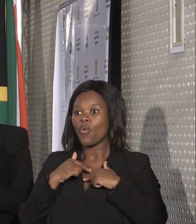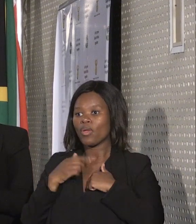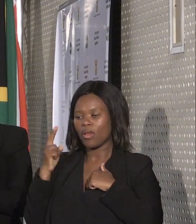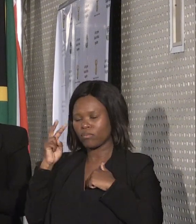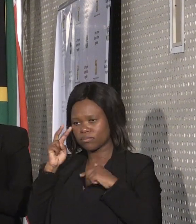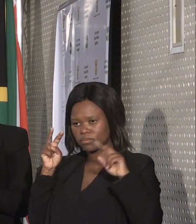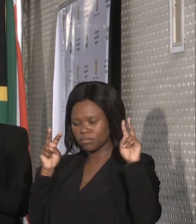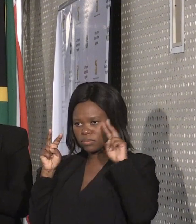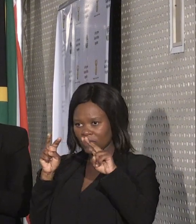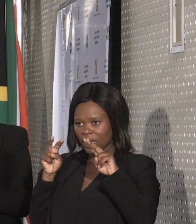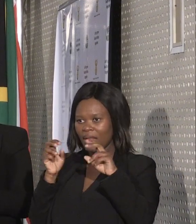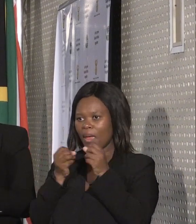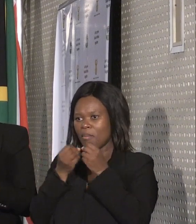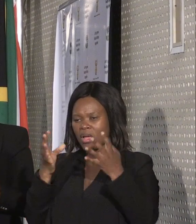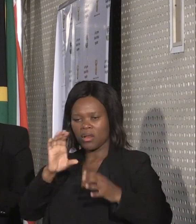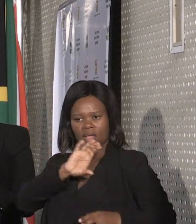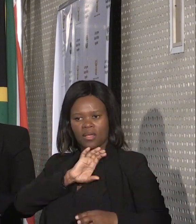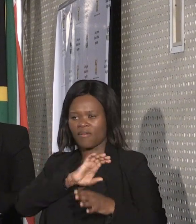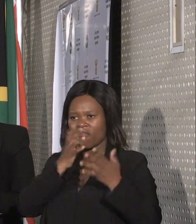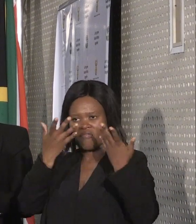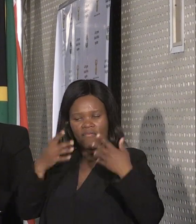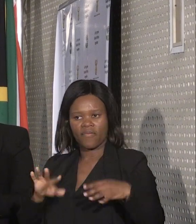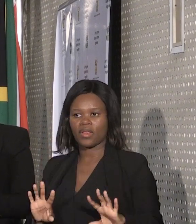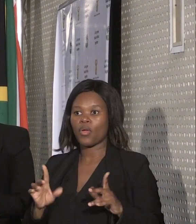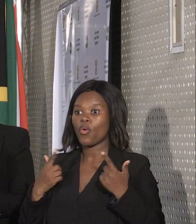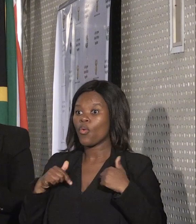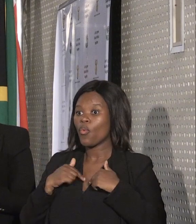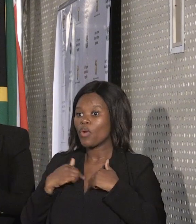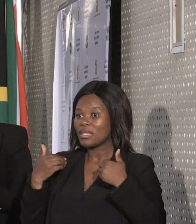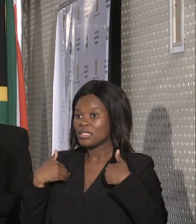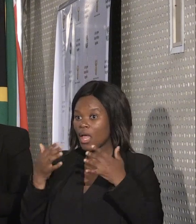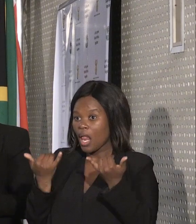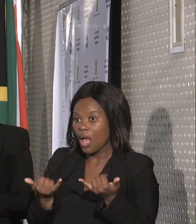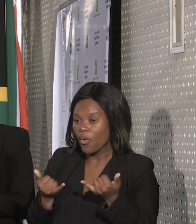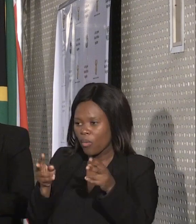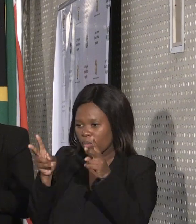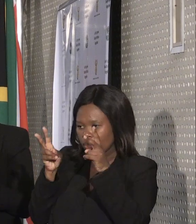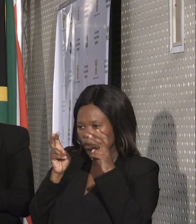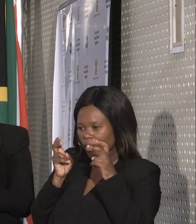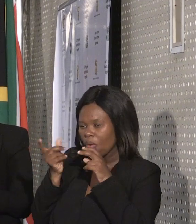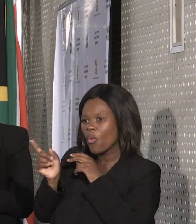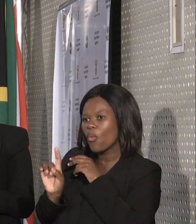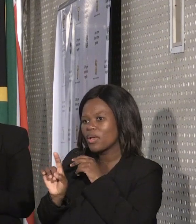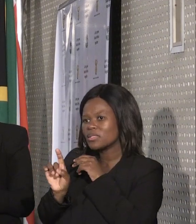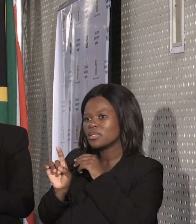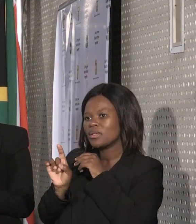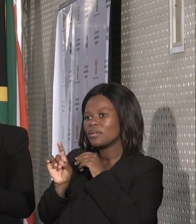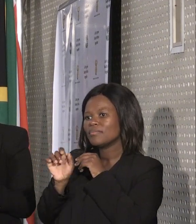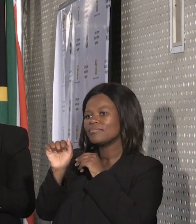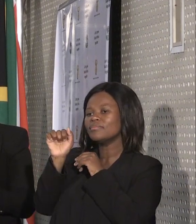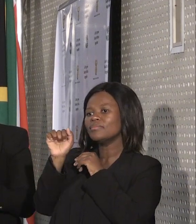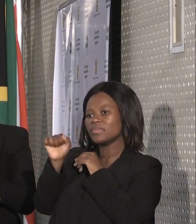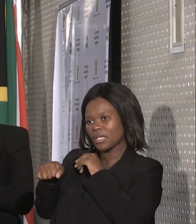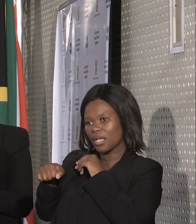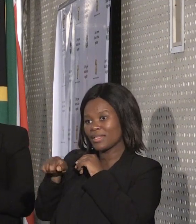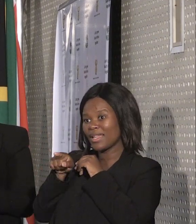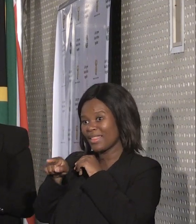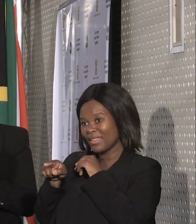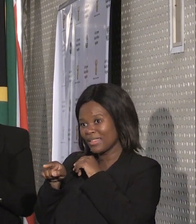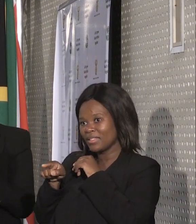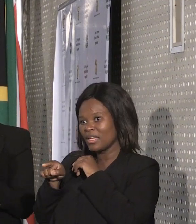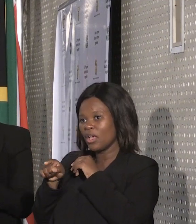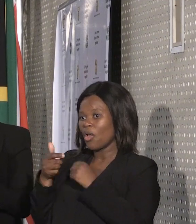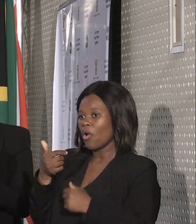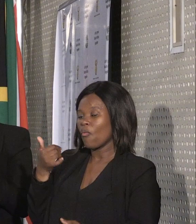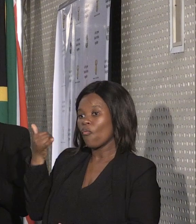of the customers have been resolved. What we are starting to notice, which is actually the cause of clogging